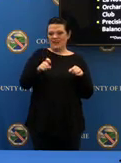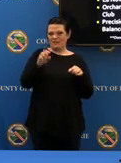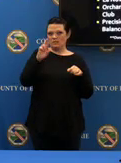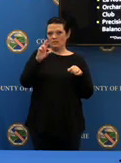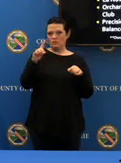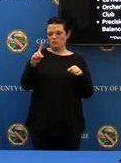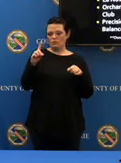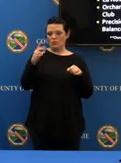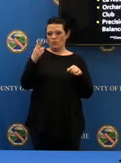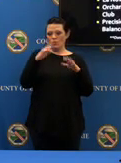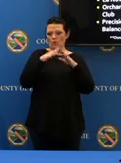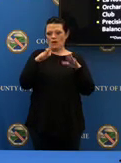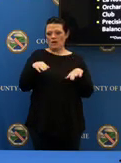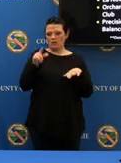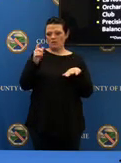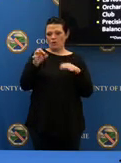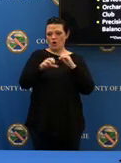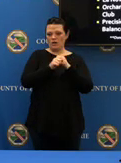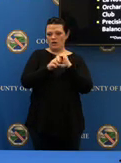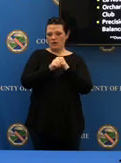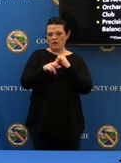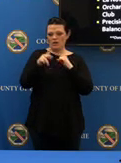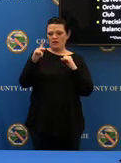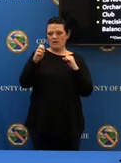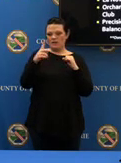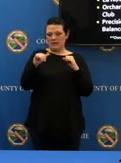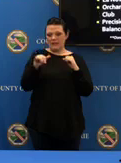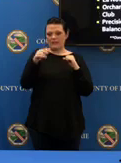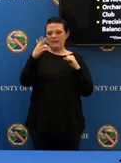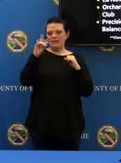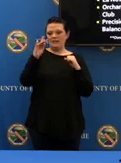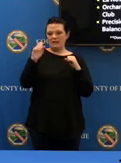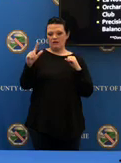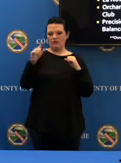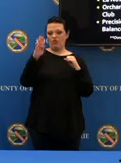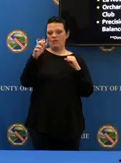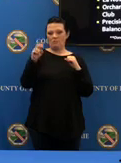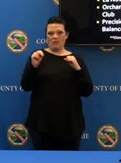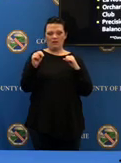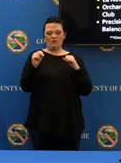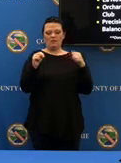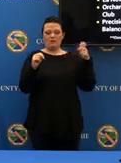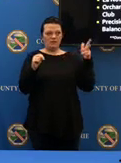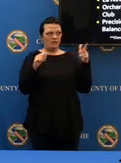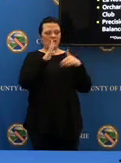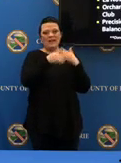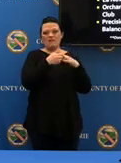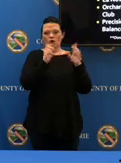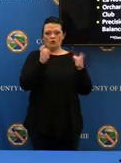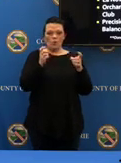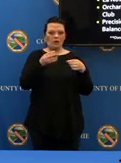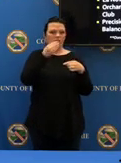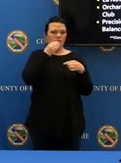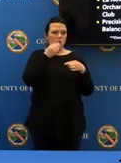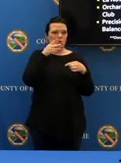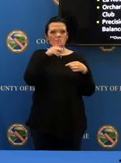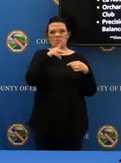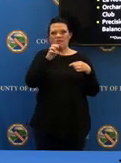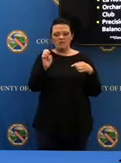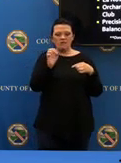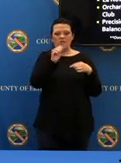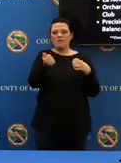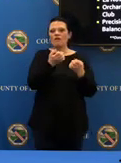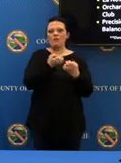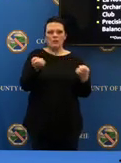Roadhouse, Lamar Advertising, and then Kathy Conklin, Daniel Peck, and Ben Stilson have all donated, whether it's food or PPEs and